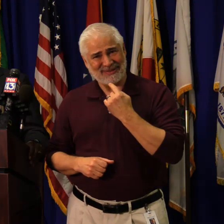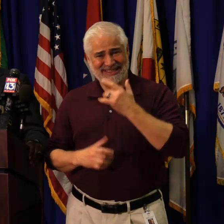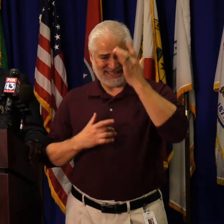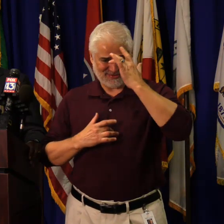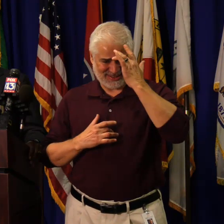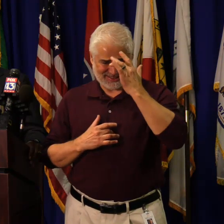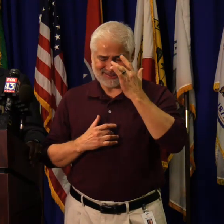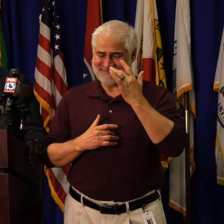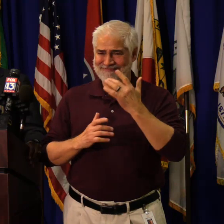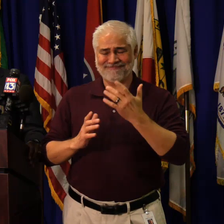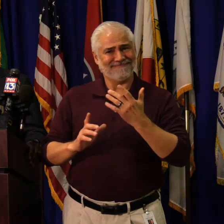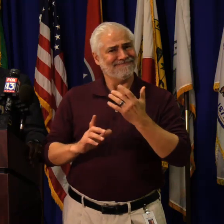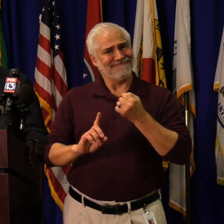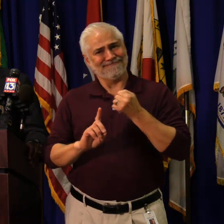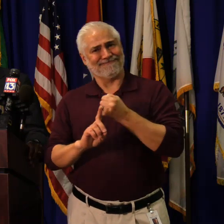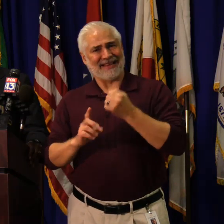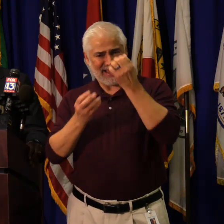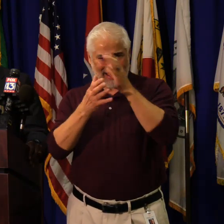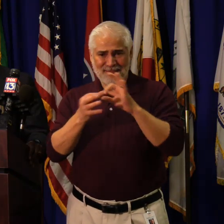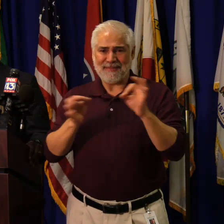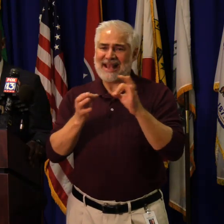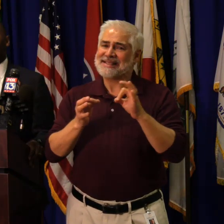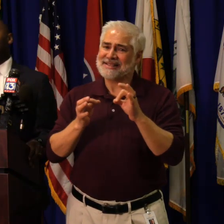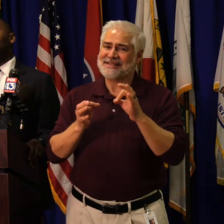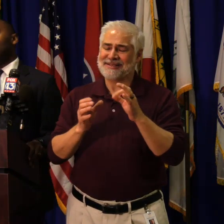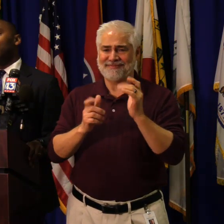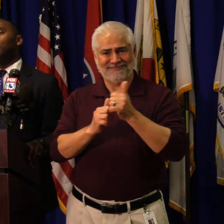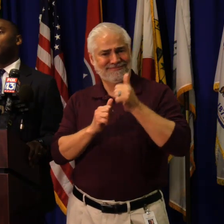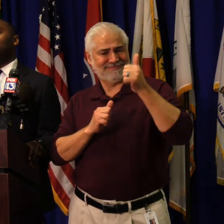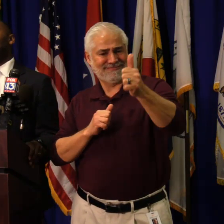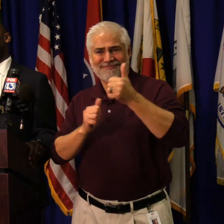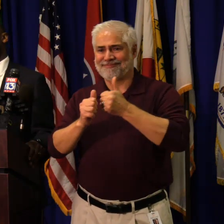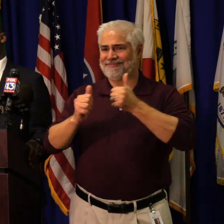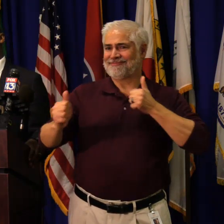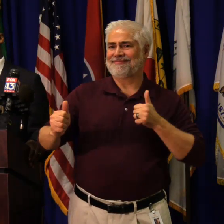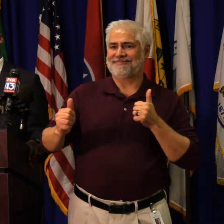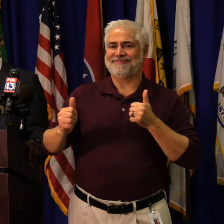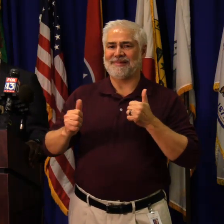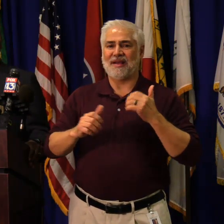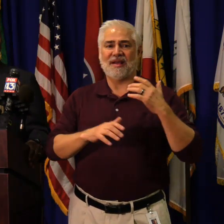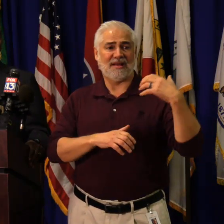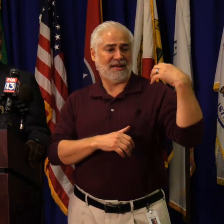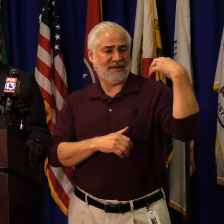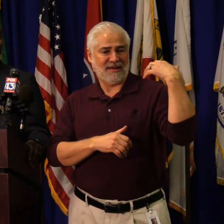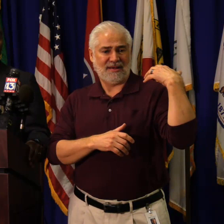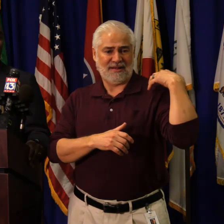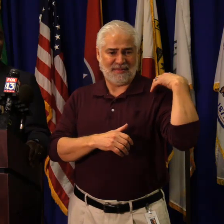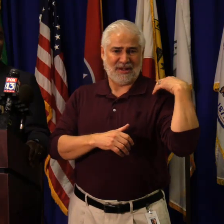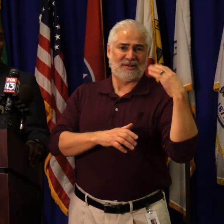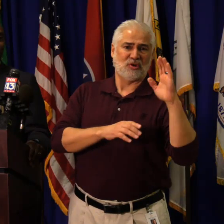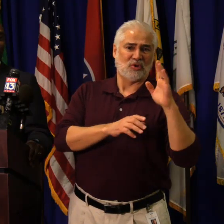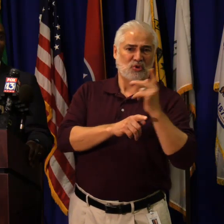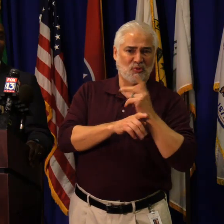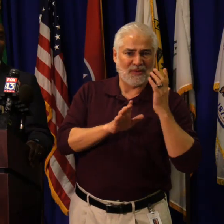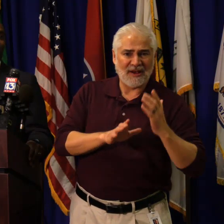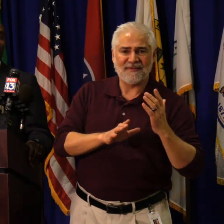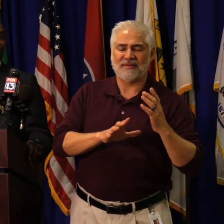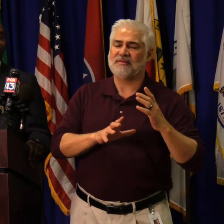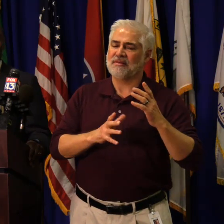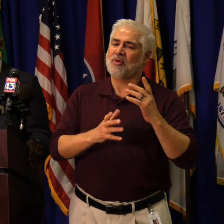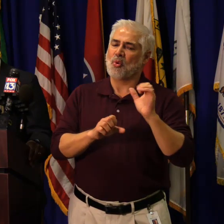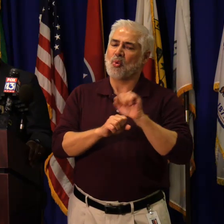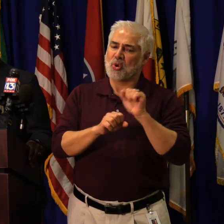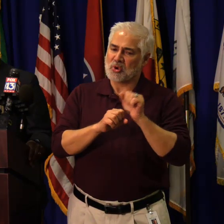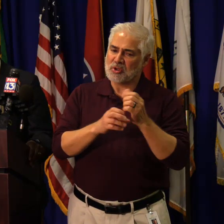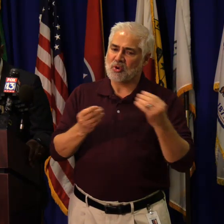drive a message that encourages social distance, that encourages employers to create alternative work solutions so that